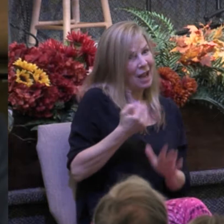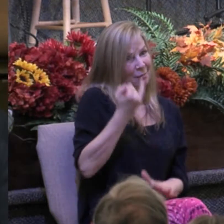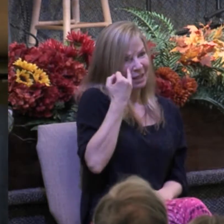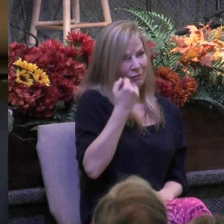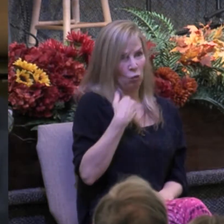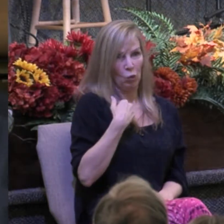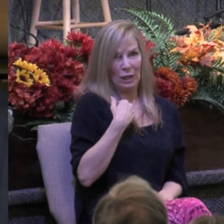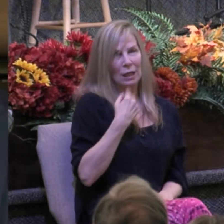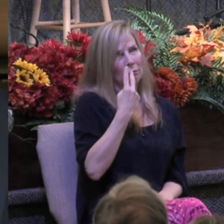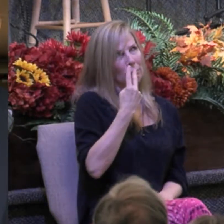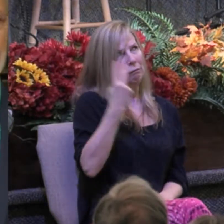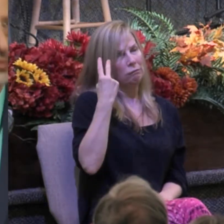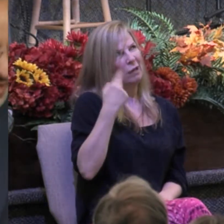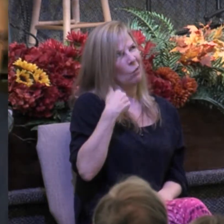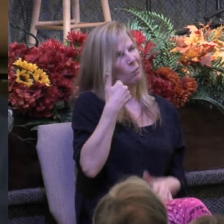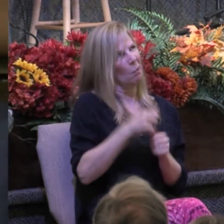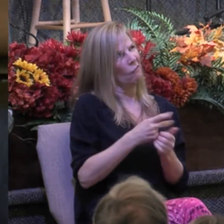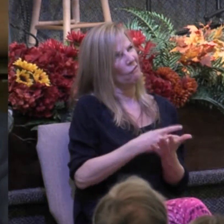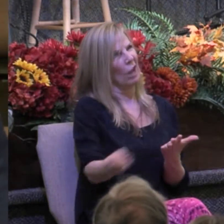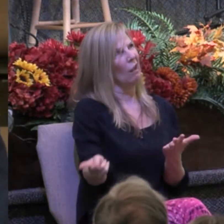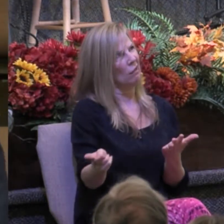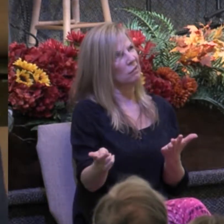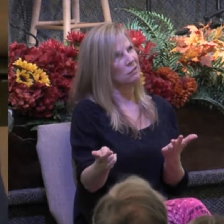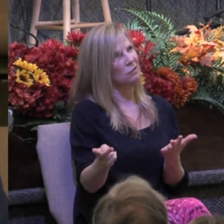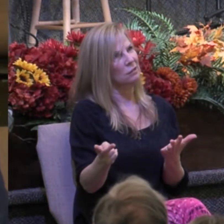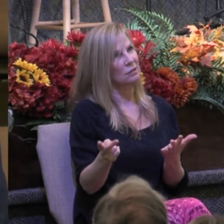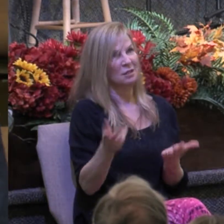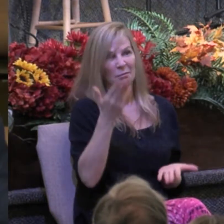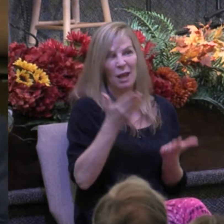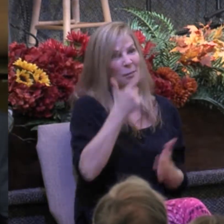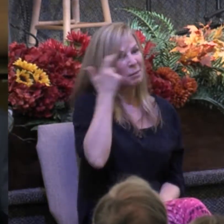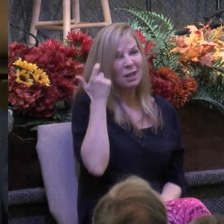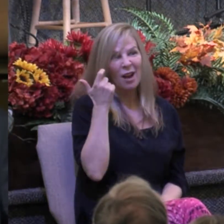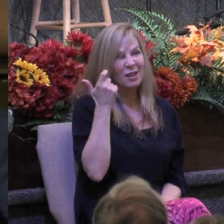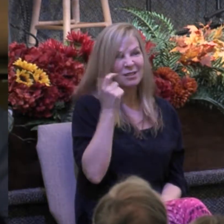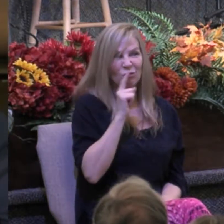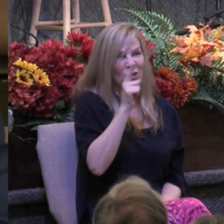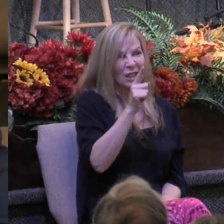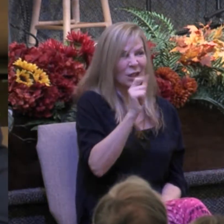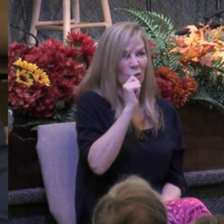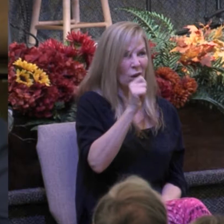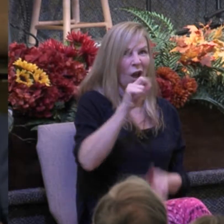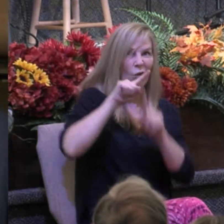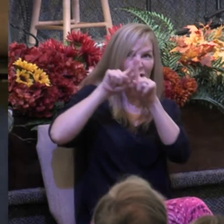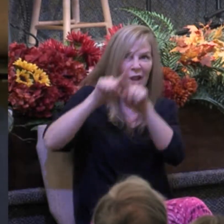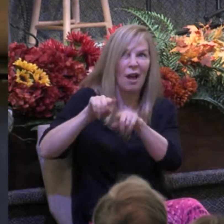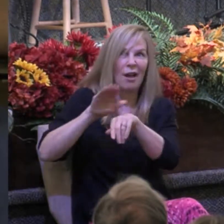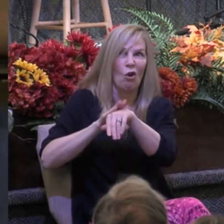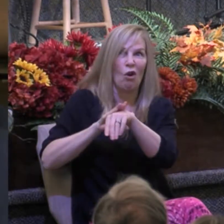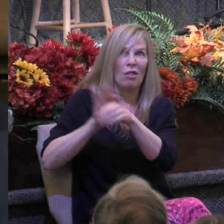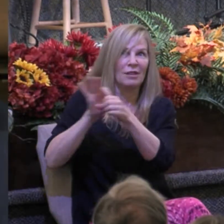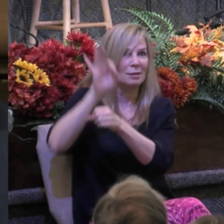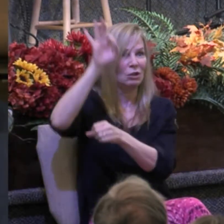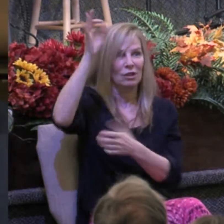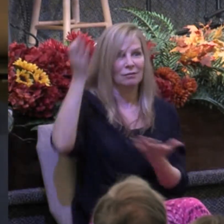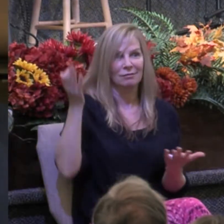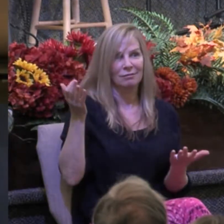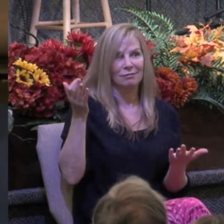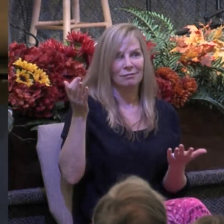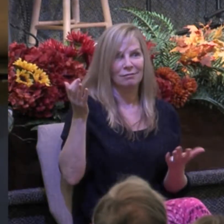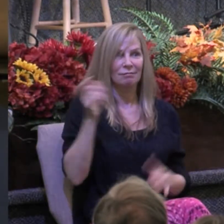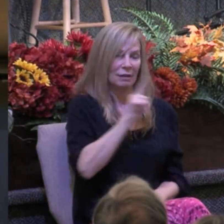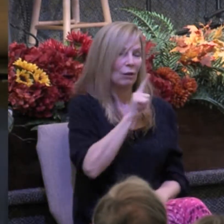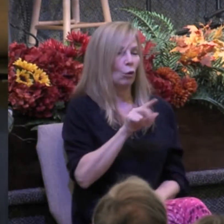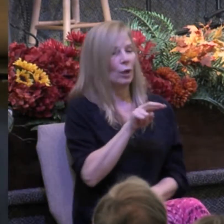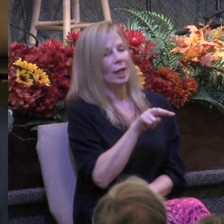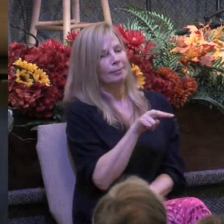failed in being a bold witness for the Lord is because we really weren't relying on the Holy Spirit, and the Lord let us